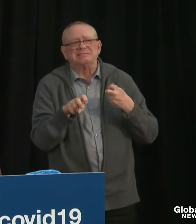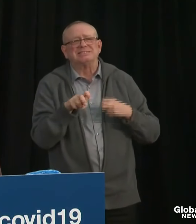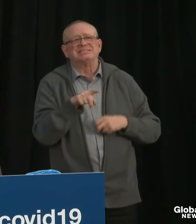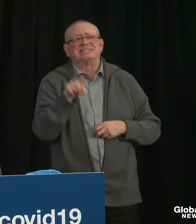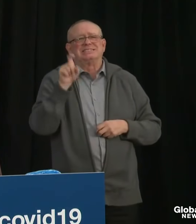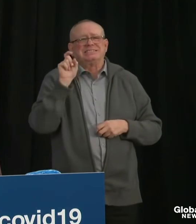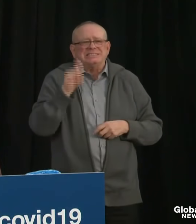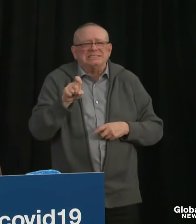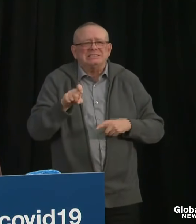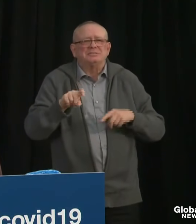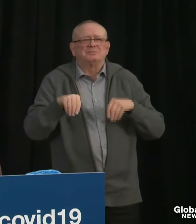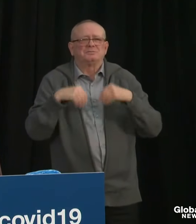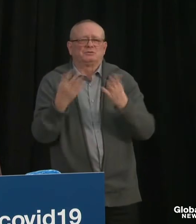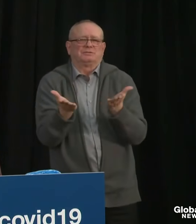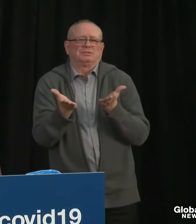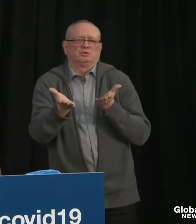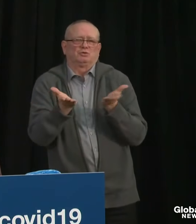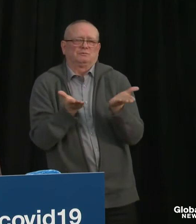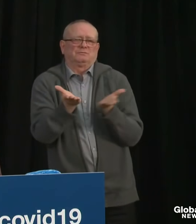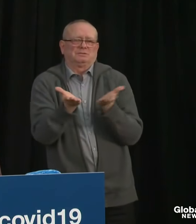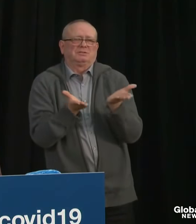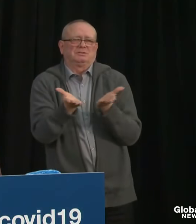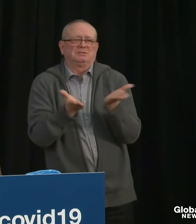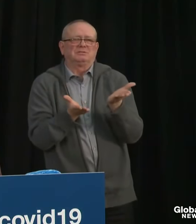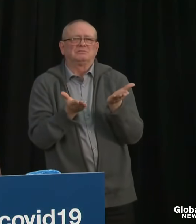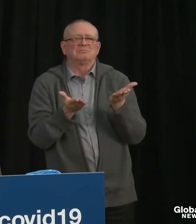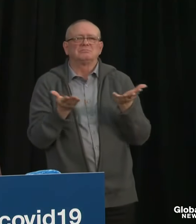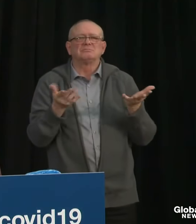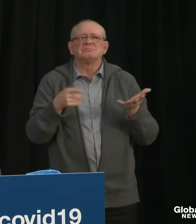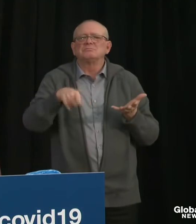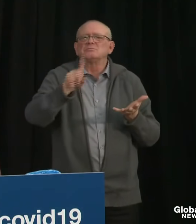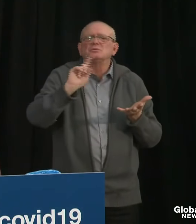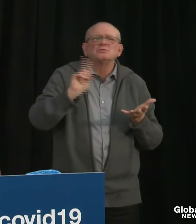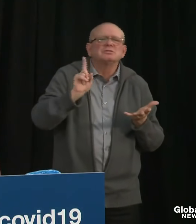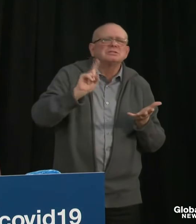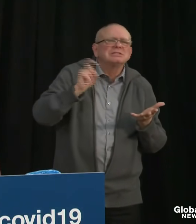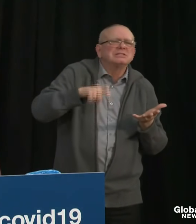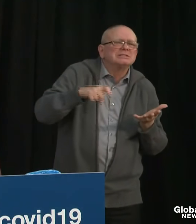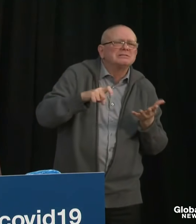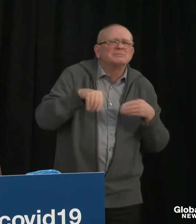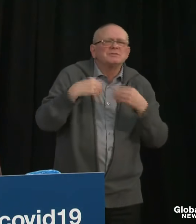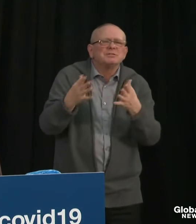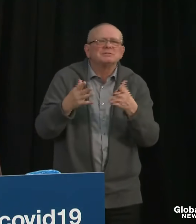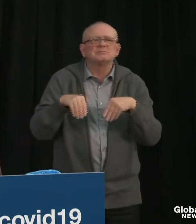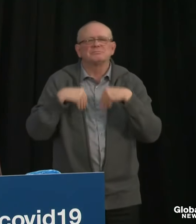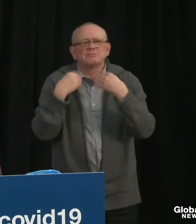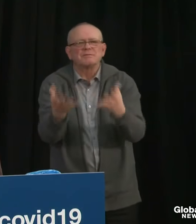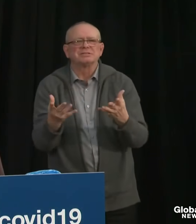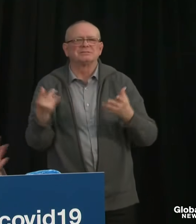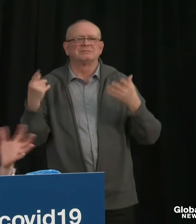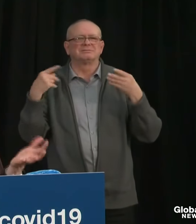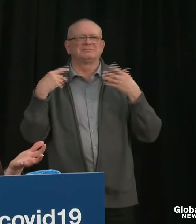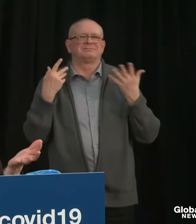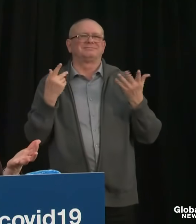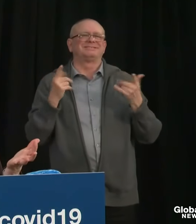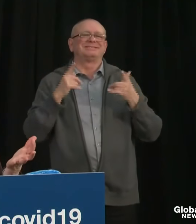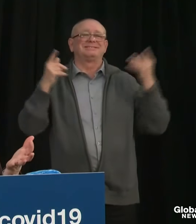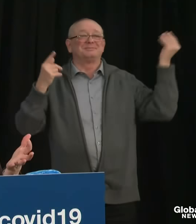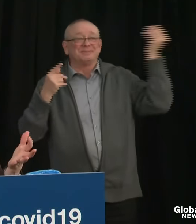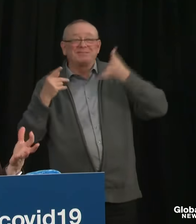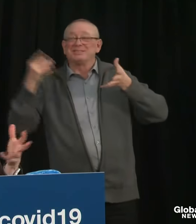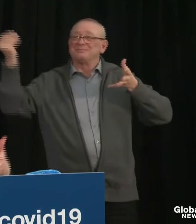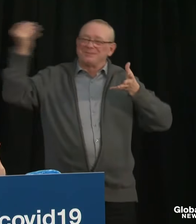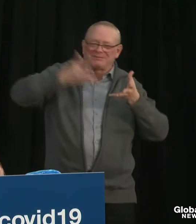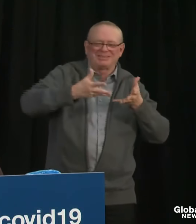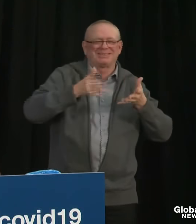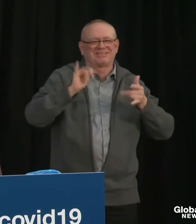of services that they need. So I think, again, it's important to look at that broader picture and make